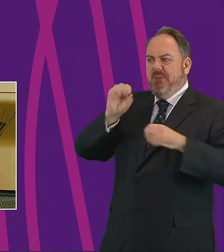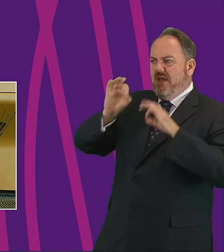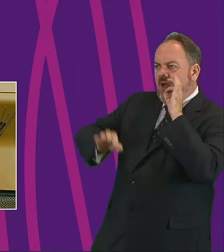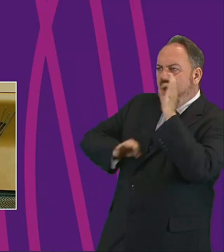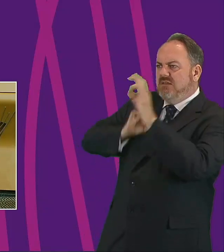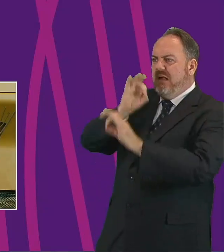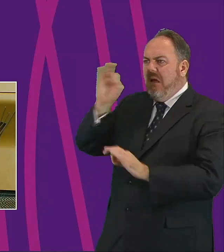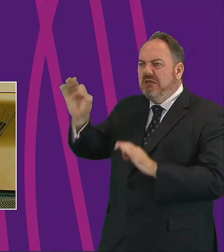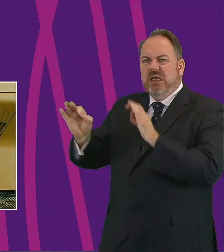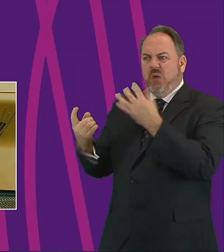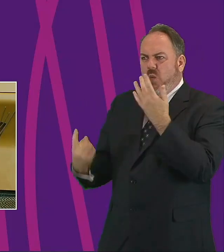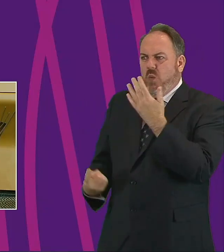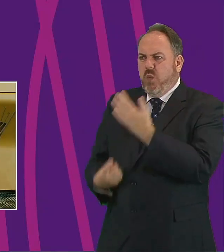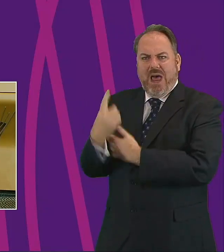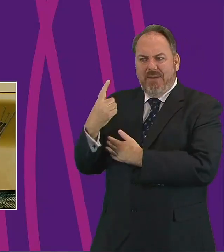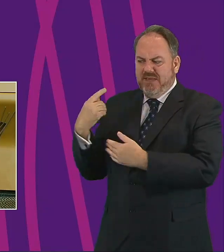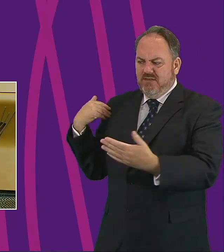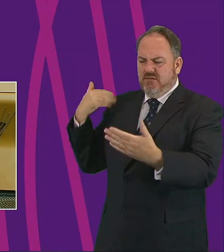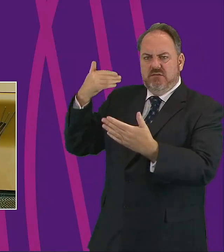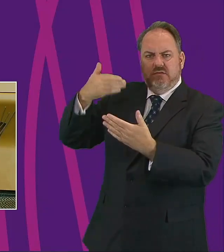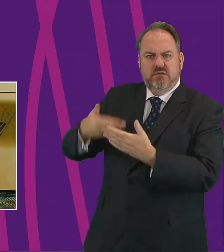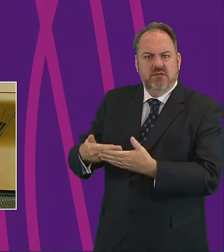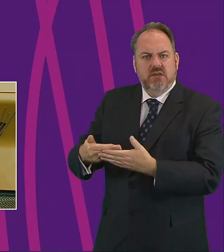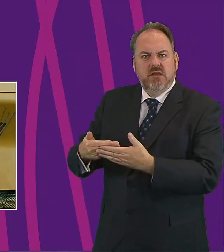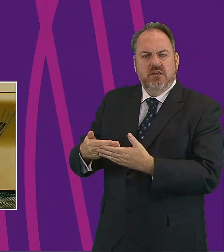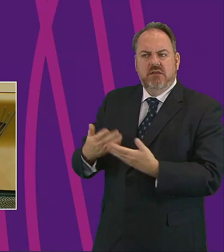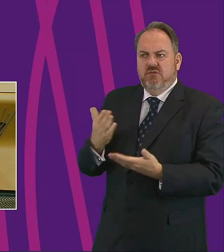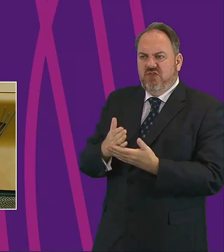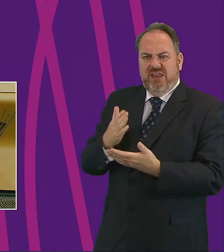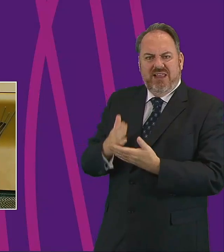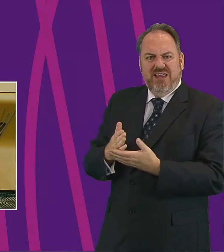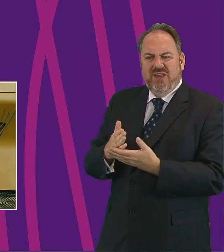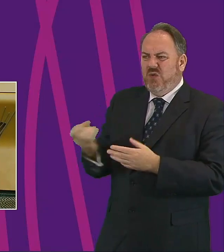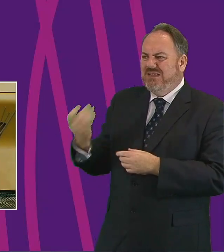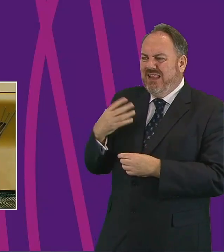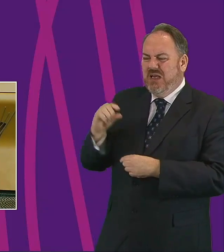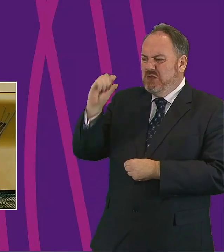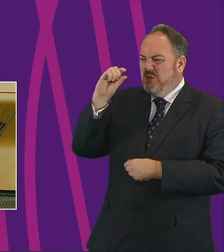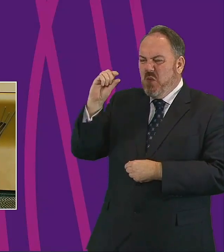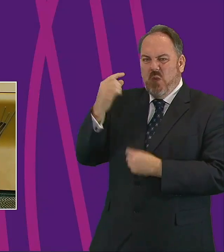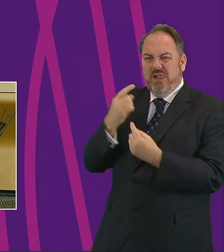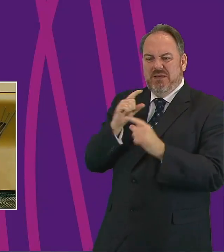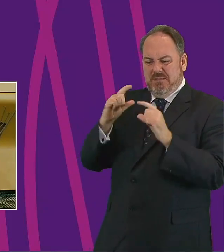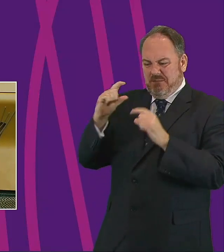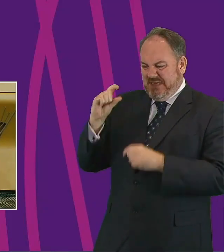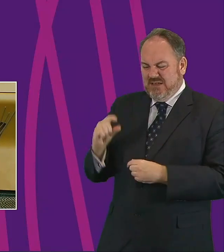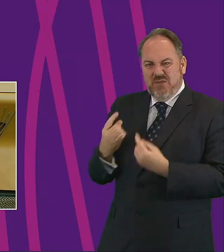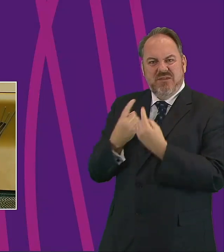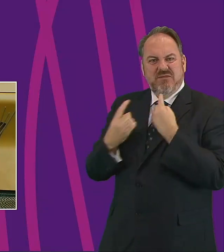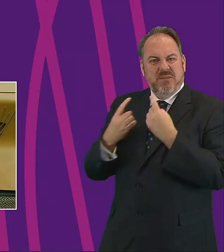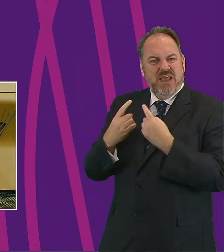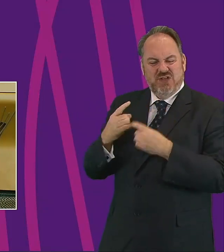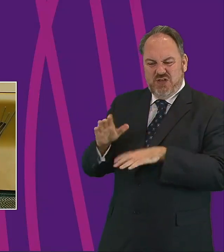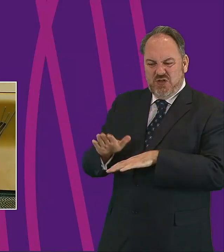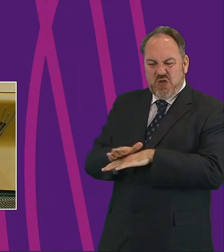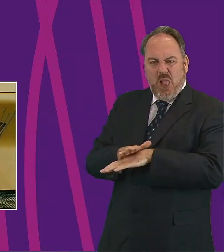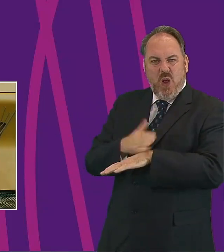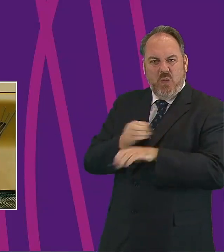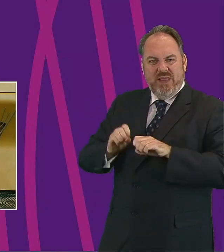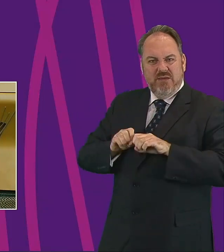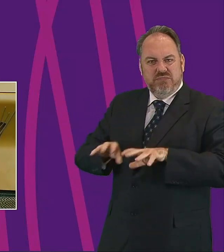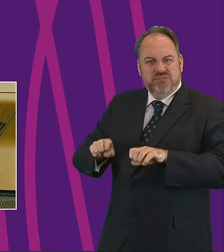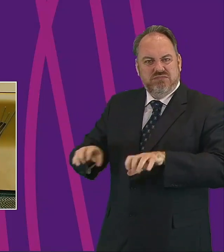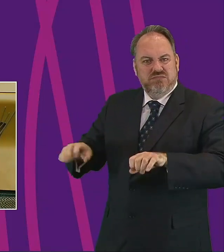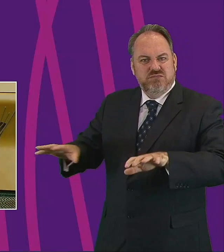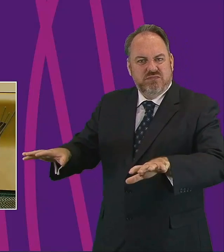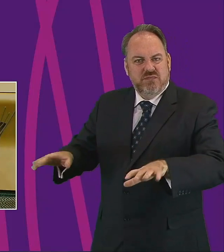to find out what happened here, one piece of correspondence at a time. If the First Minister will not start the public inquiry now, and she said that